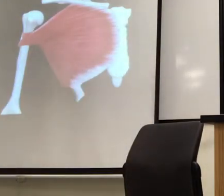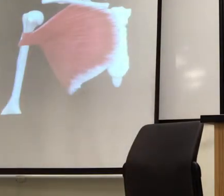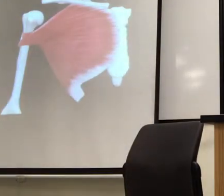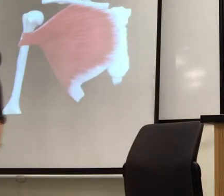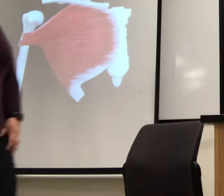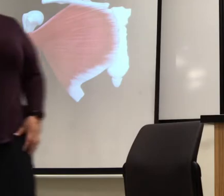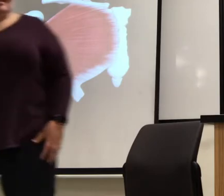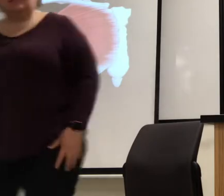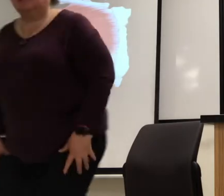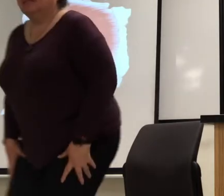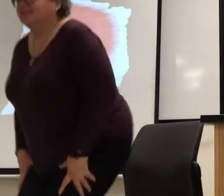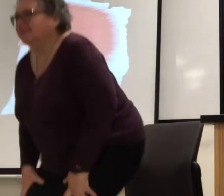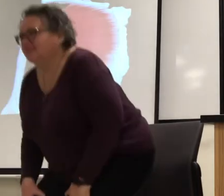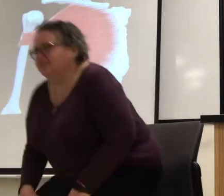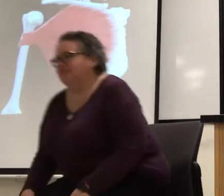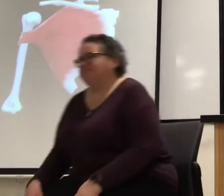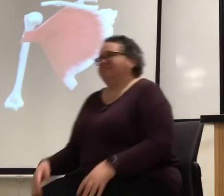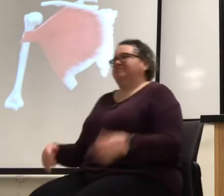I'll never have one of those.